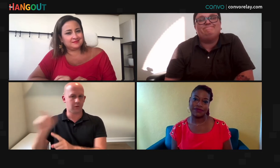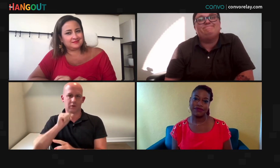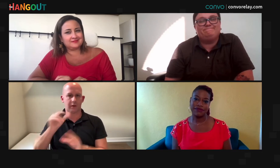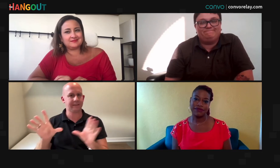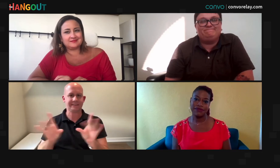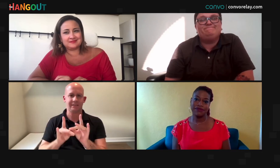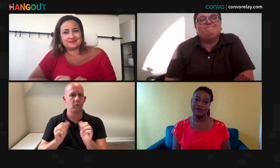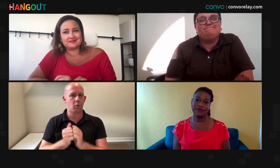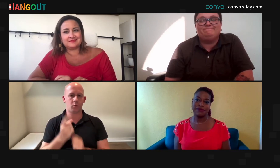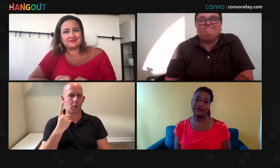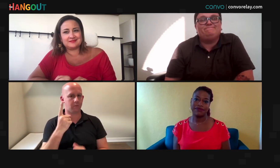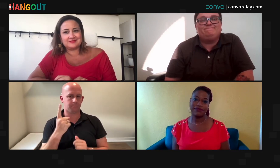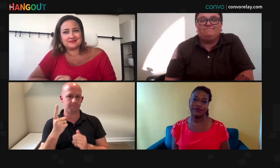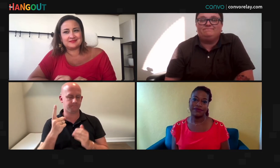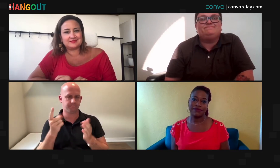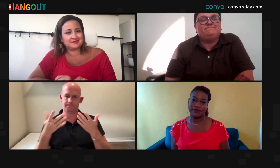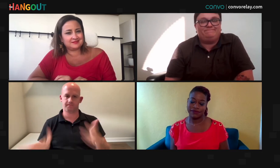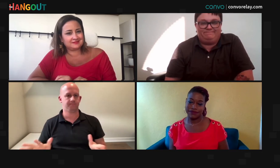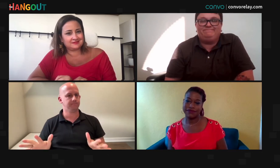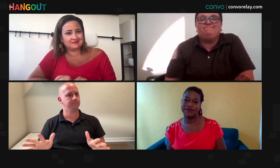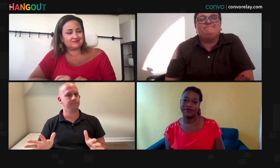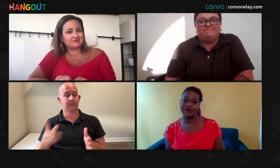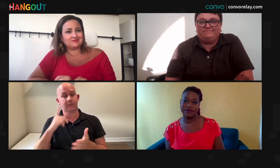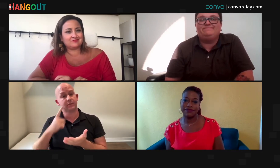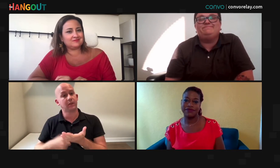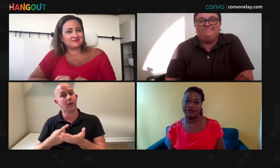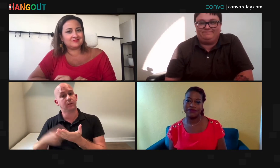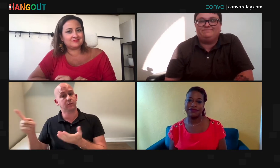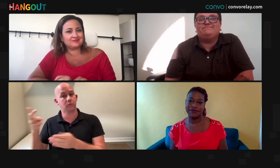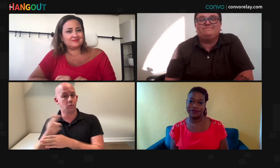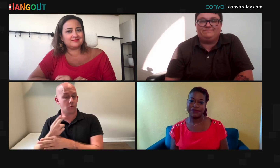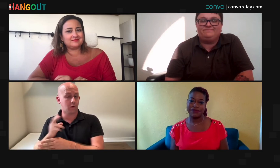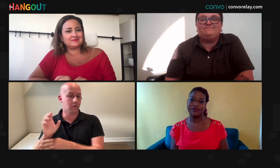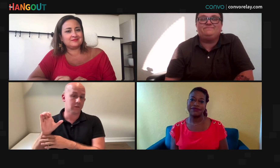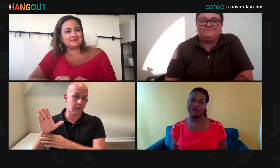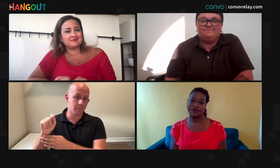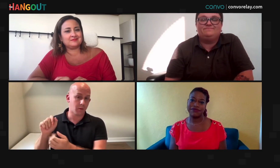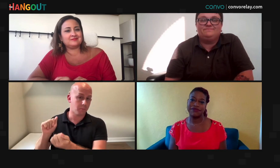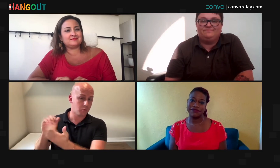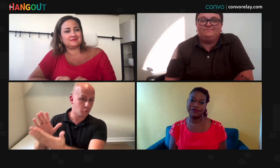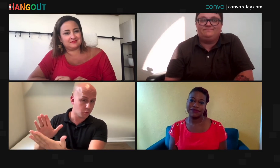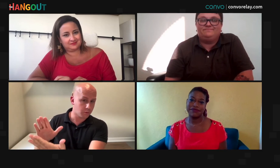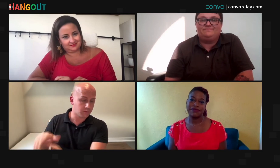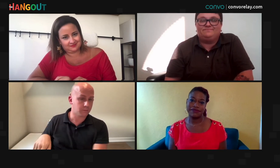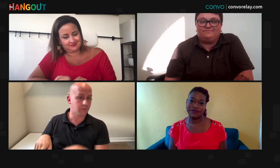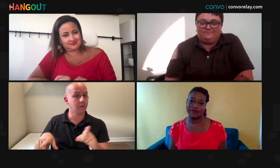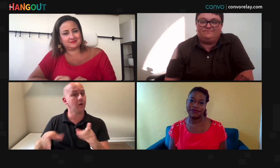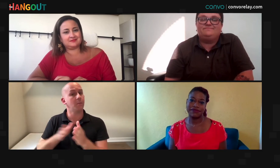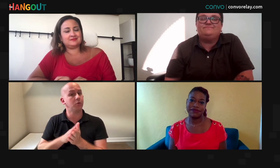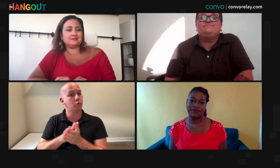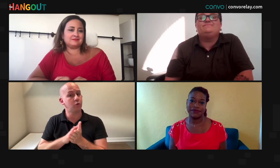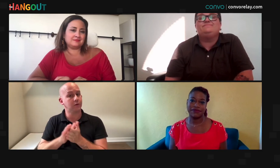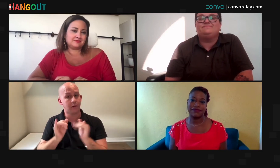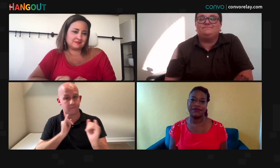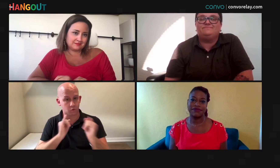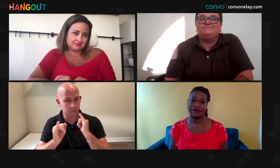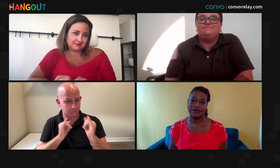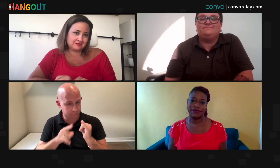and which is what I like about this therapist is they don't stick with one method. For example, they'll use the CBT approach and